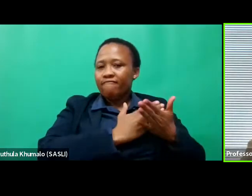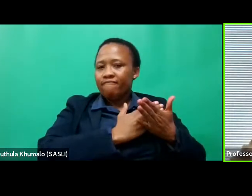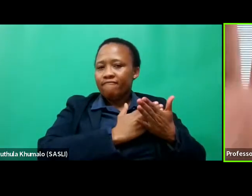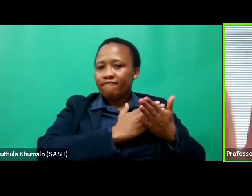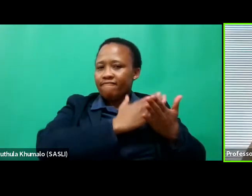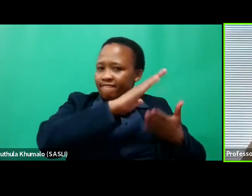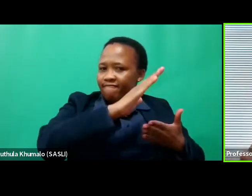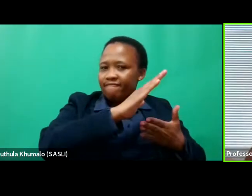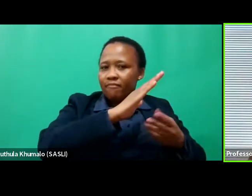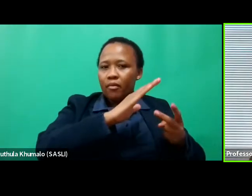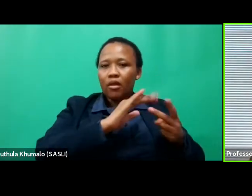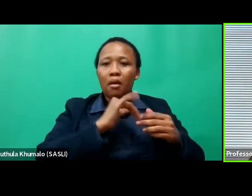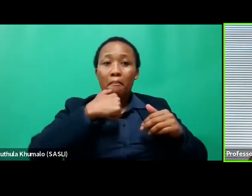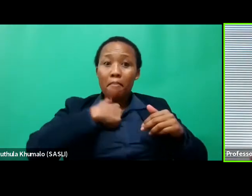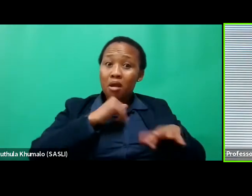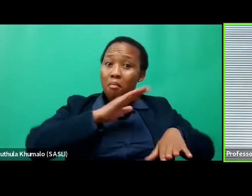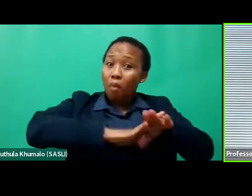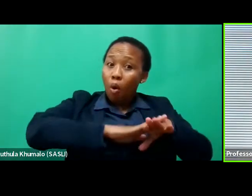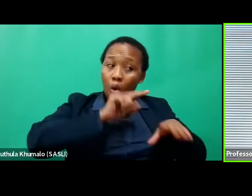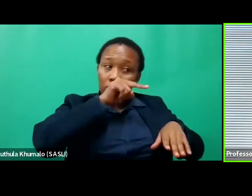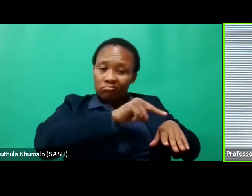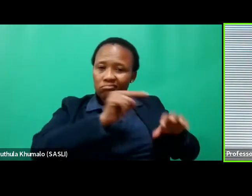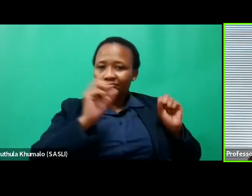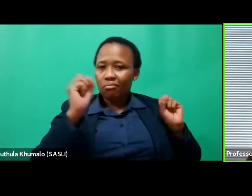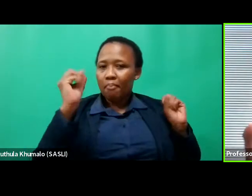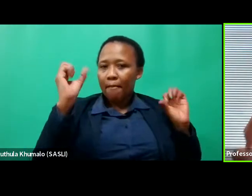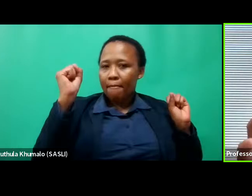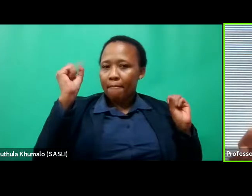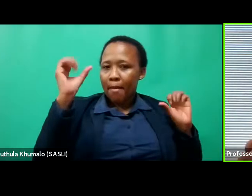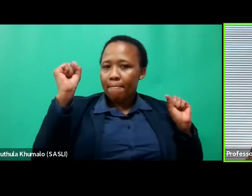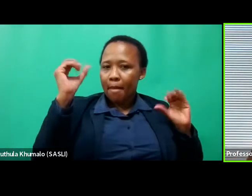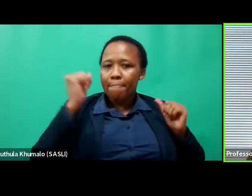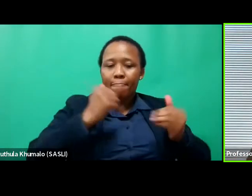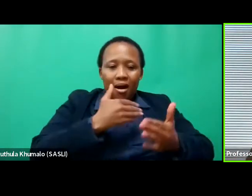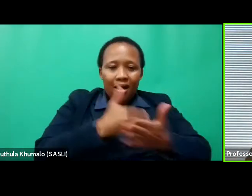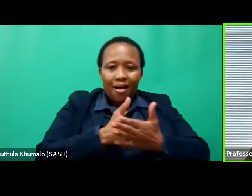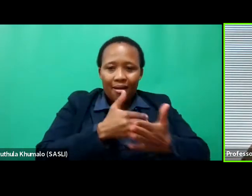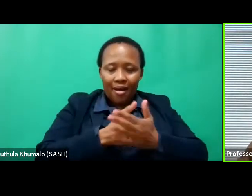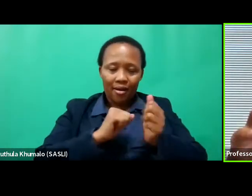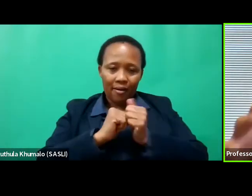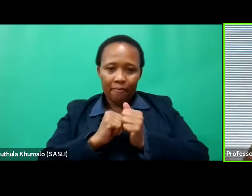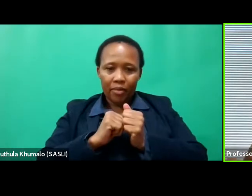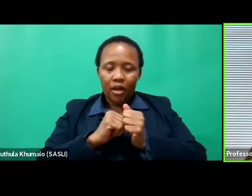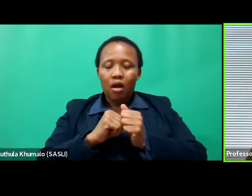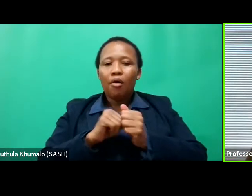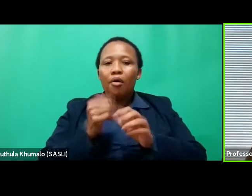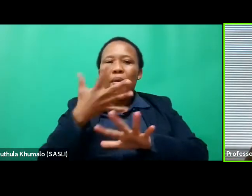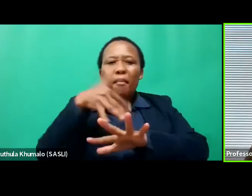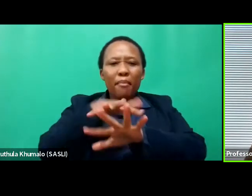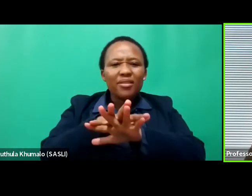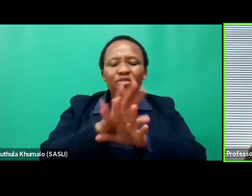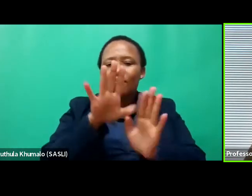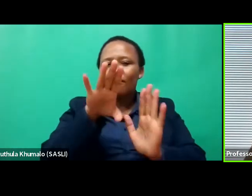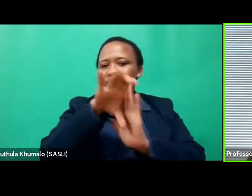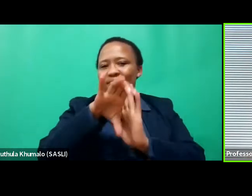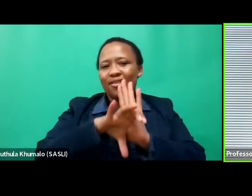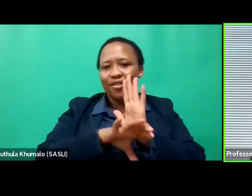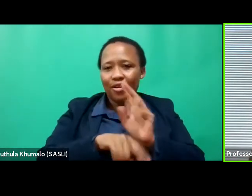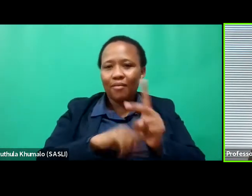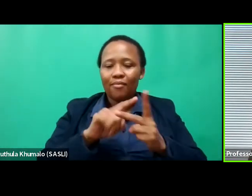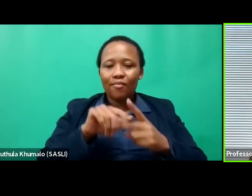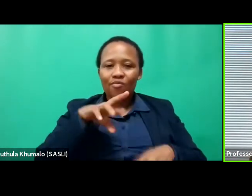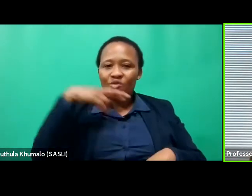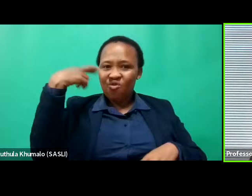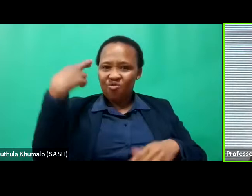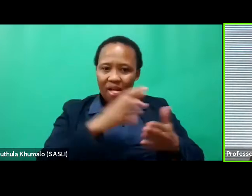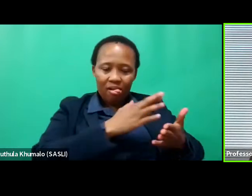talk a lot about this. So what's the relationship between the mainstream curriculum and the lived reality of working class kids?